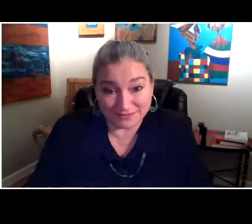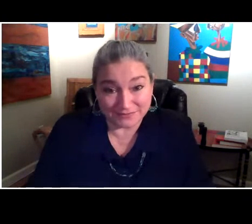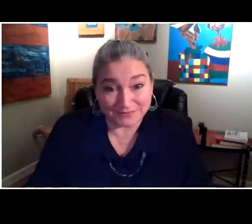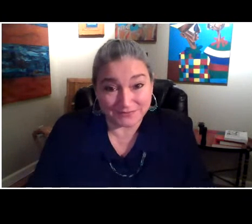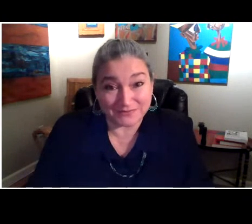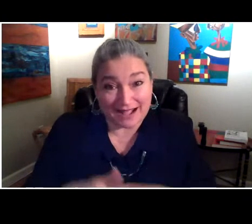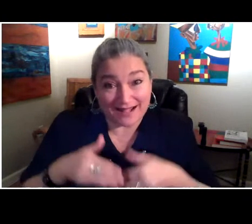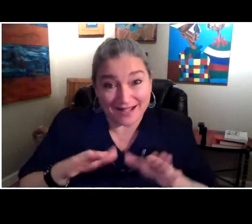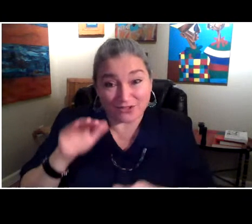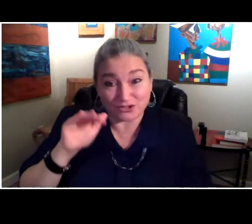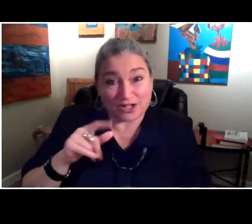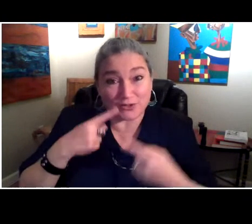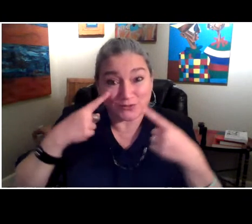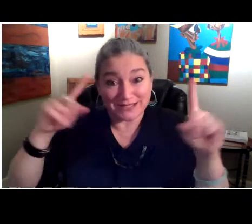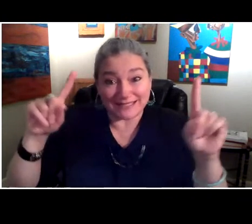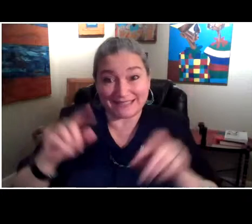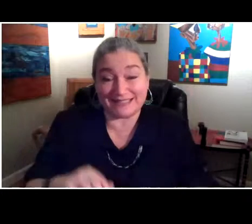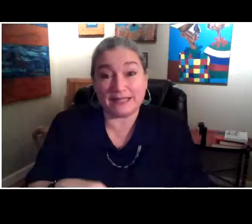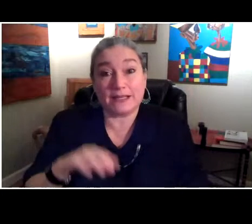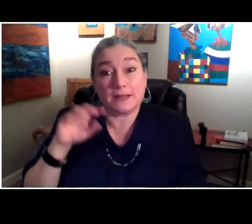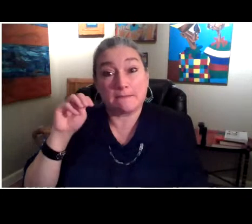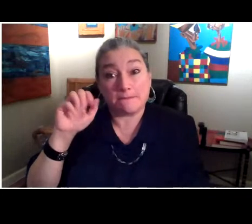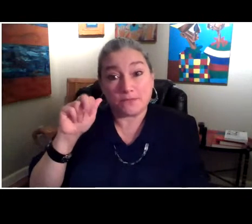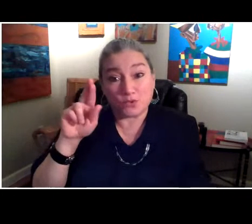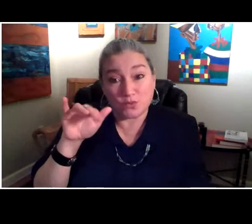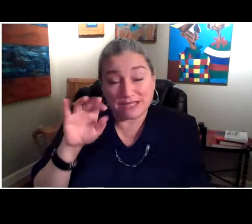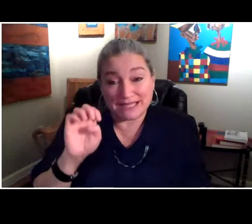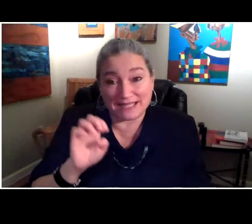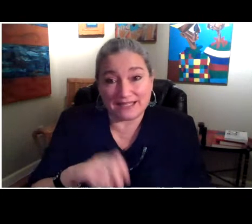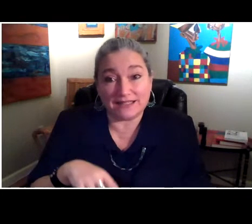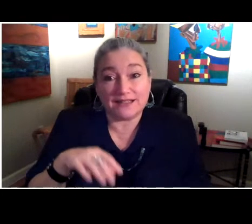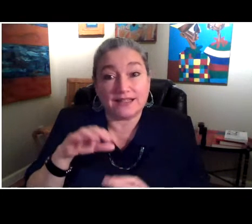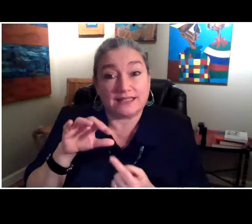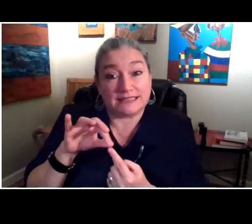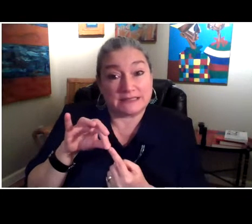transform through a community and a circle of support and